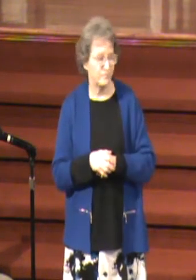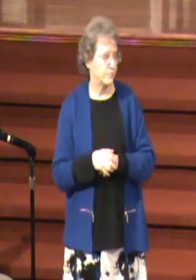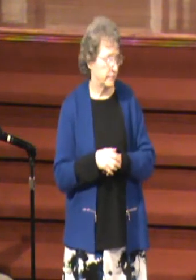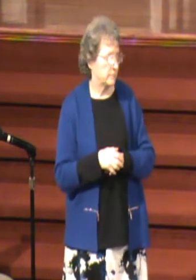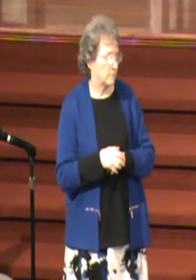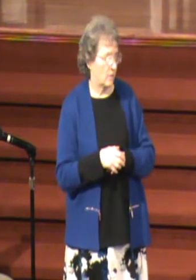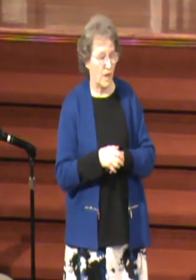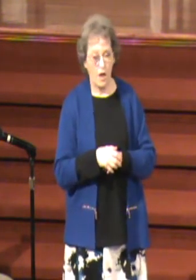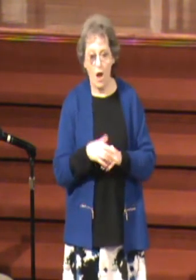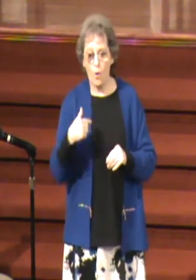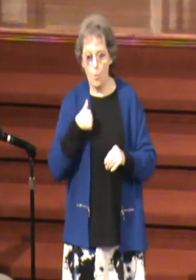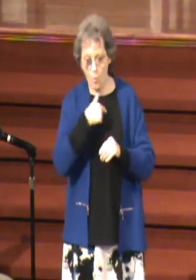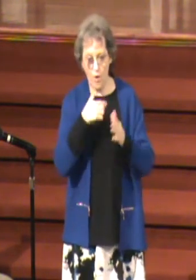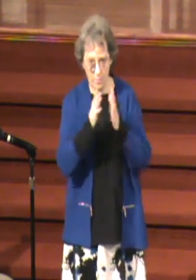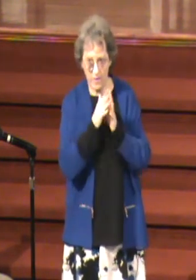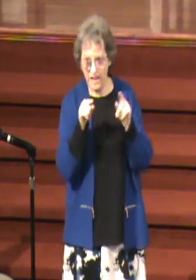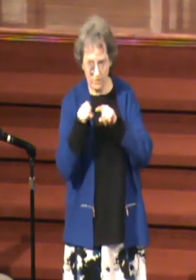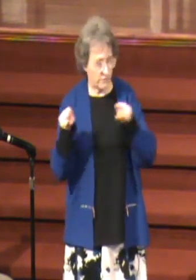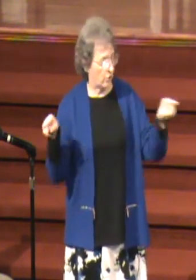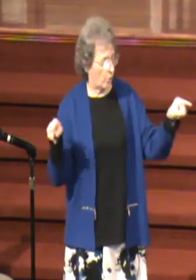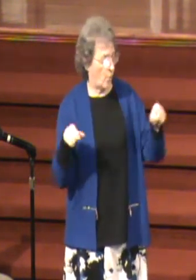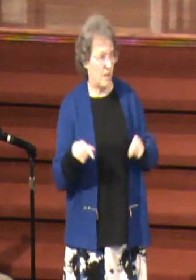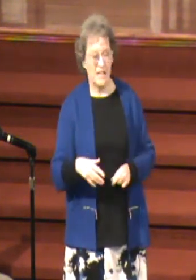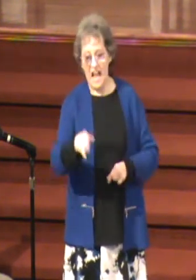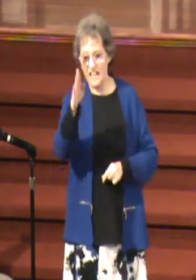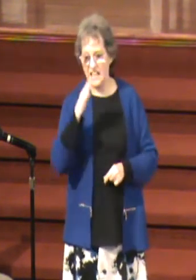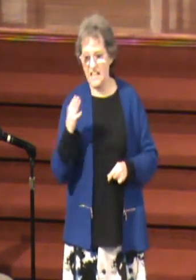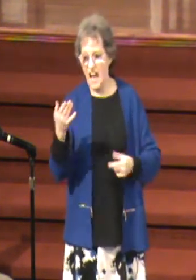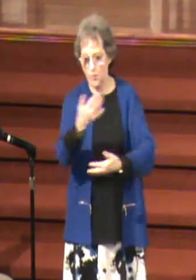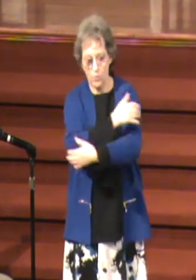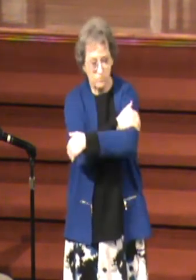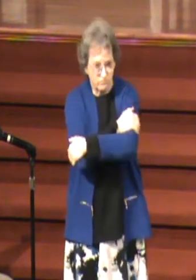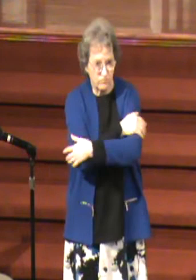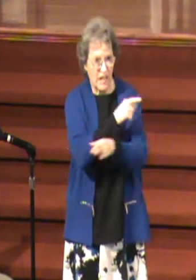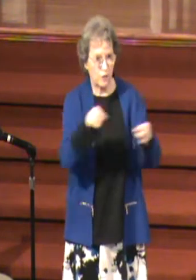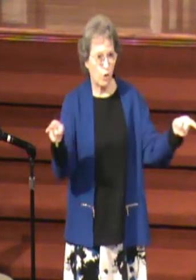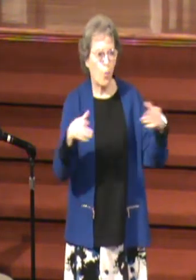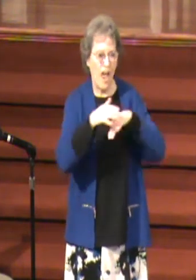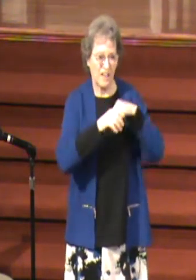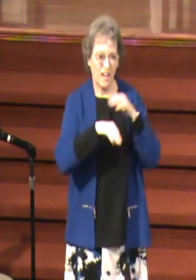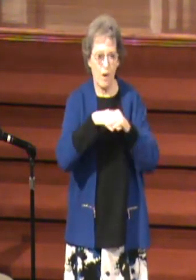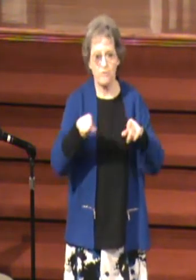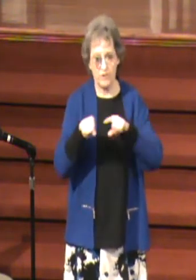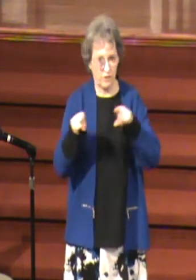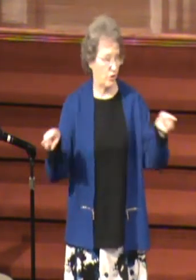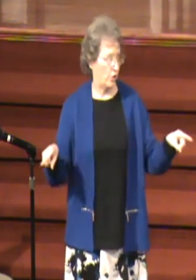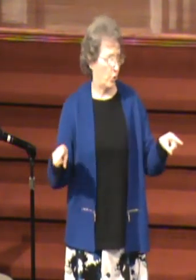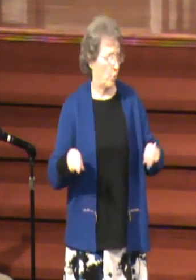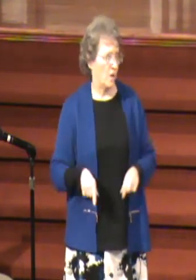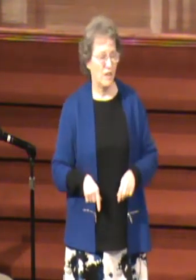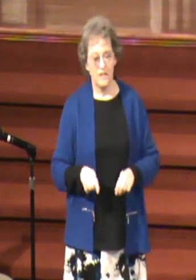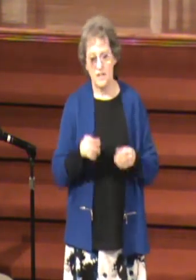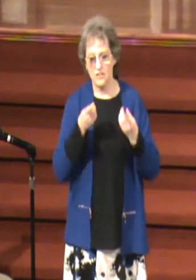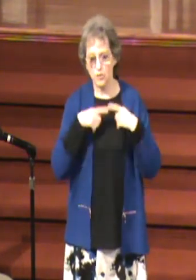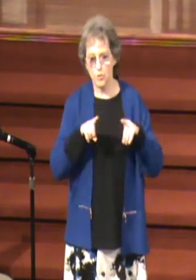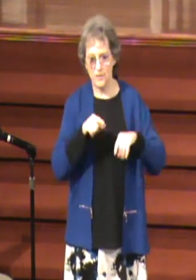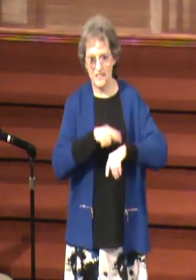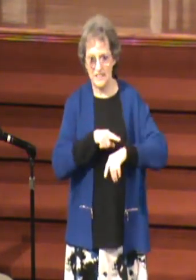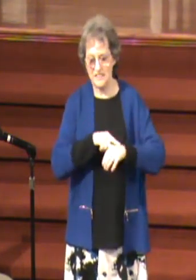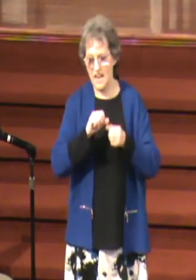But we're praying for you that God will wrap his arms around you and comfort you during this time of sorrow. But you don't need to sorrow